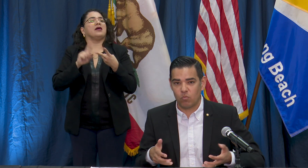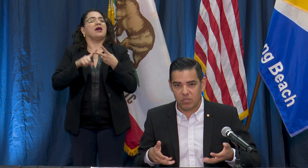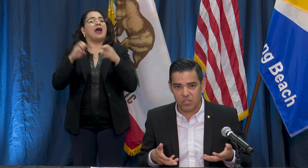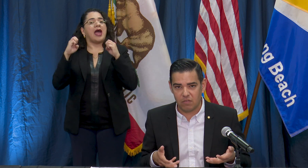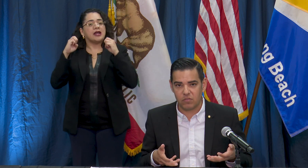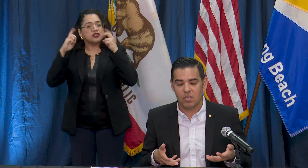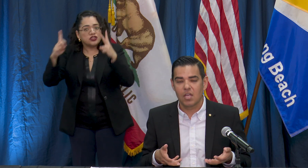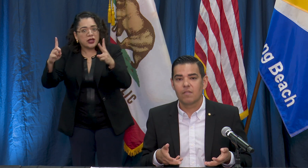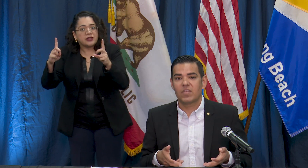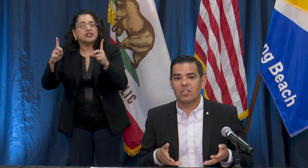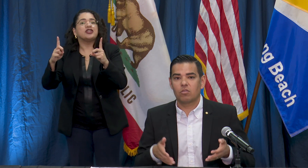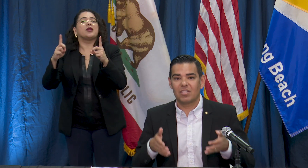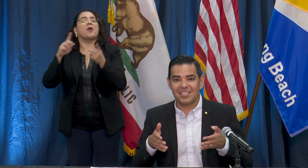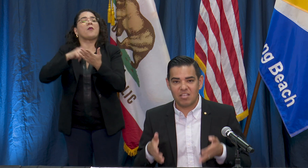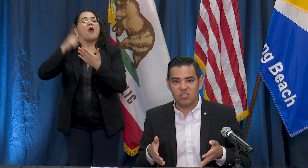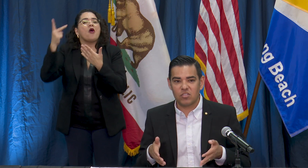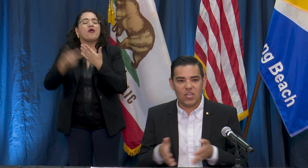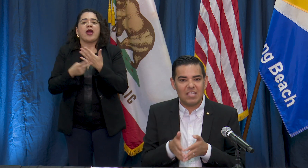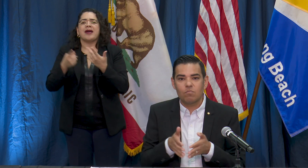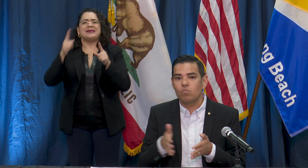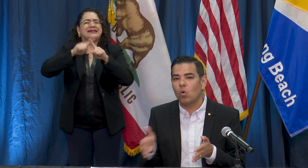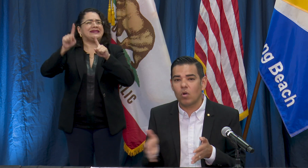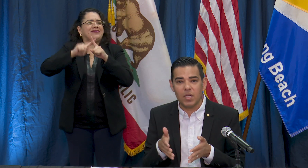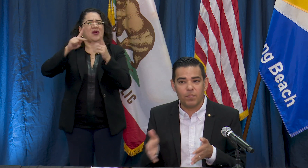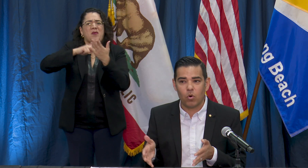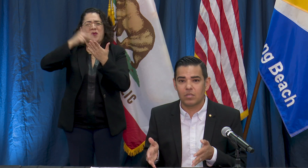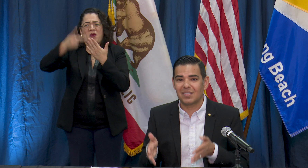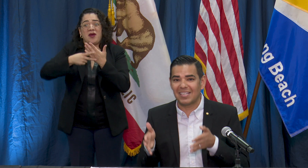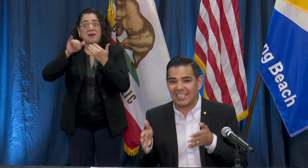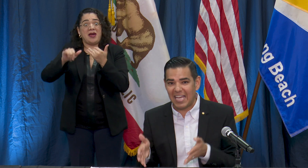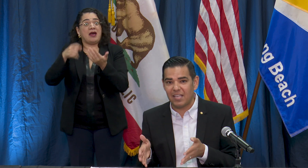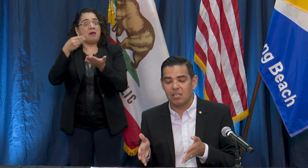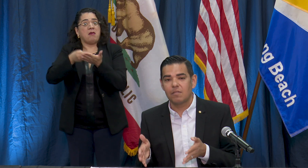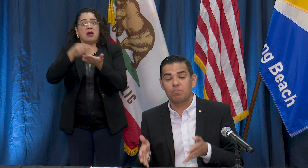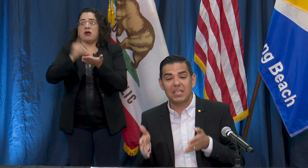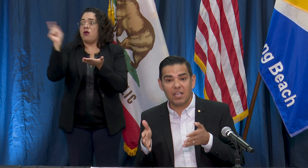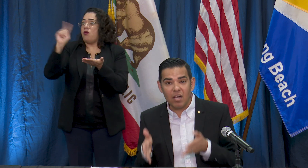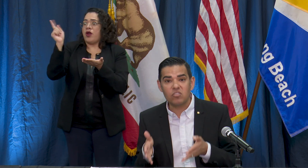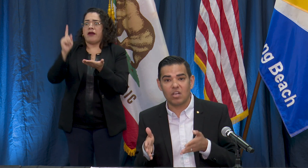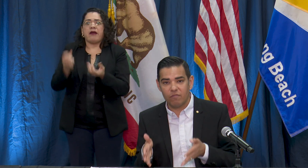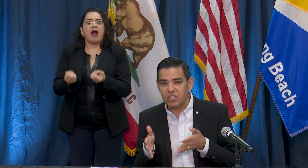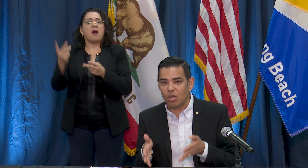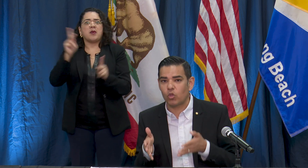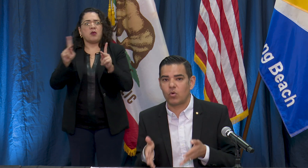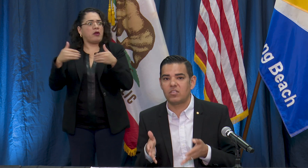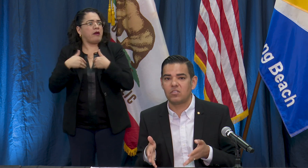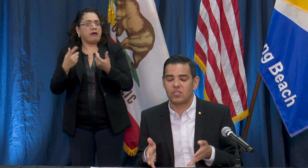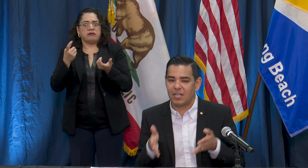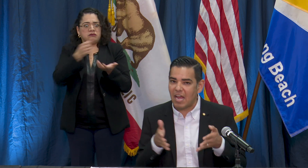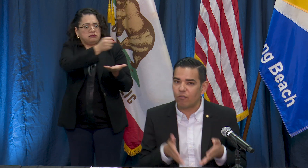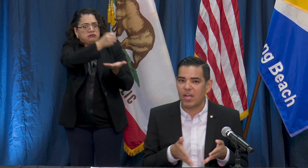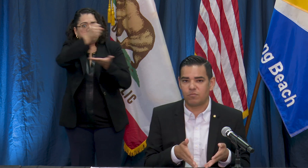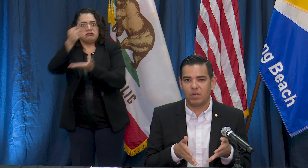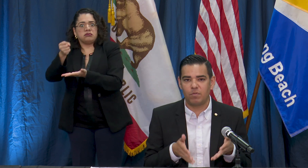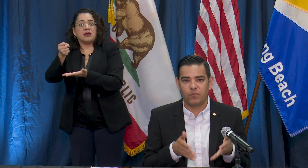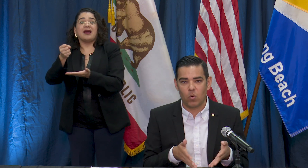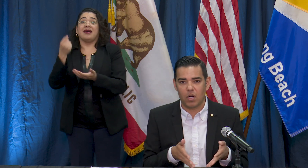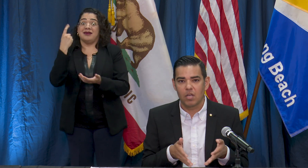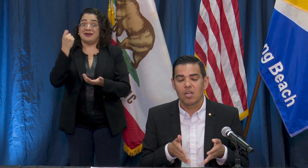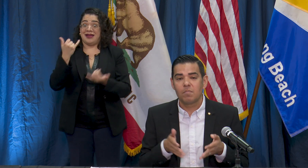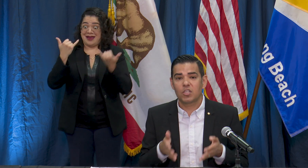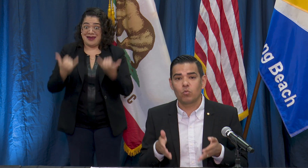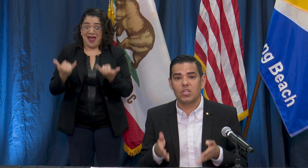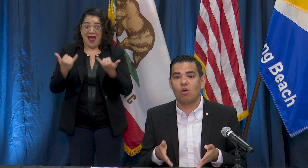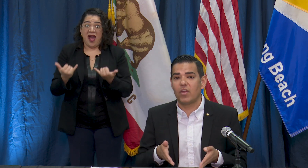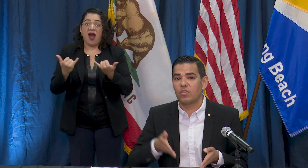gets and receives. And so the census is more important today because of this health crisis than it ever has been